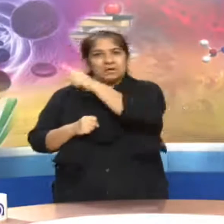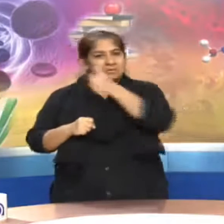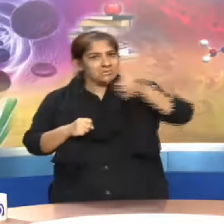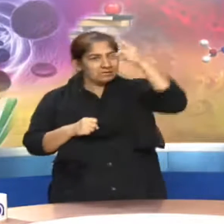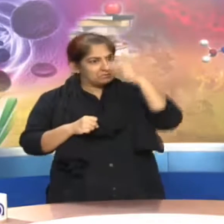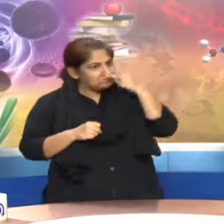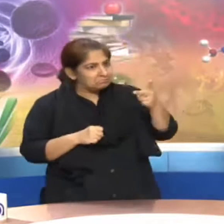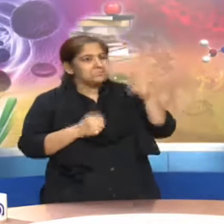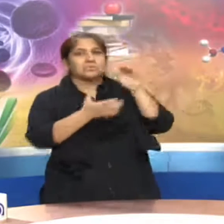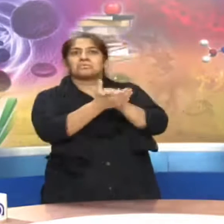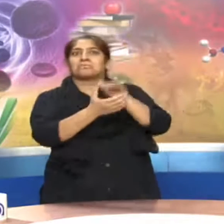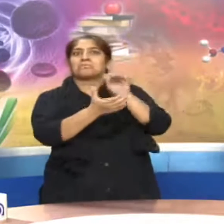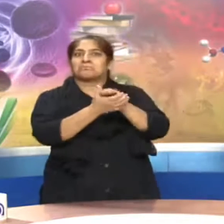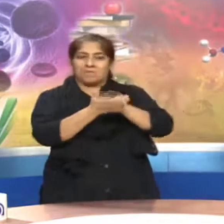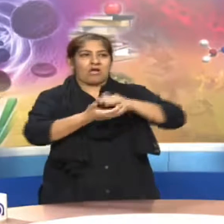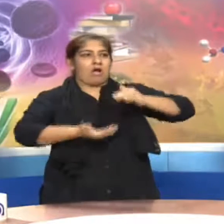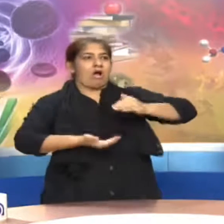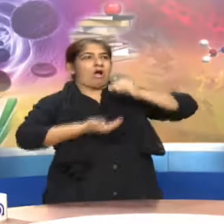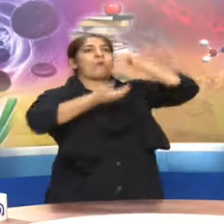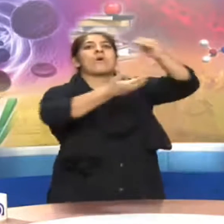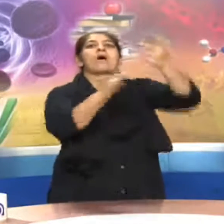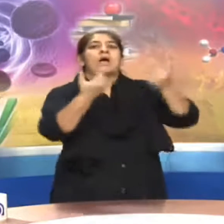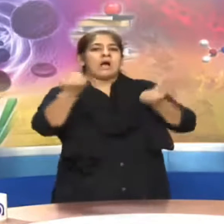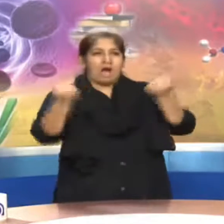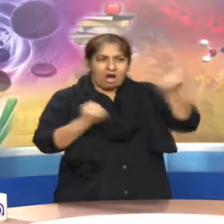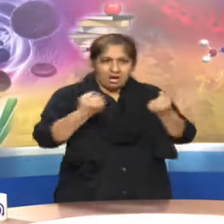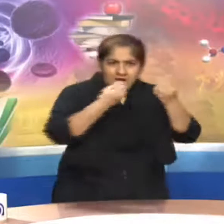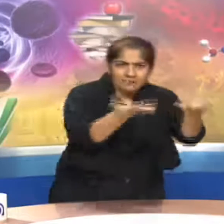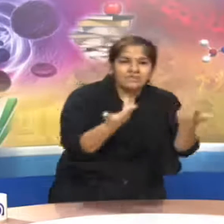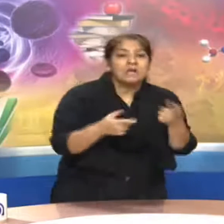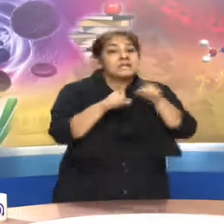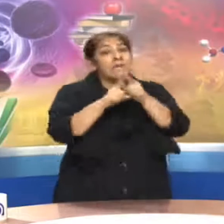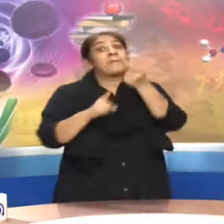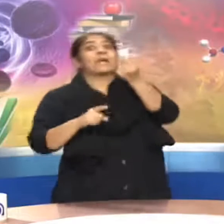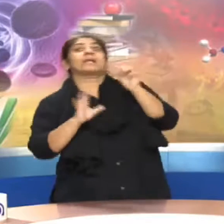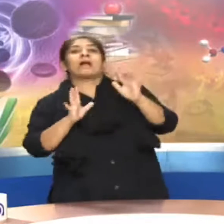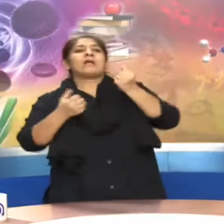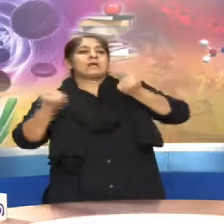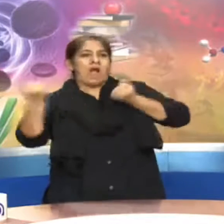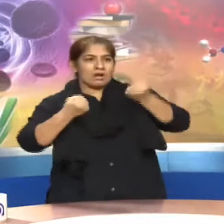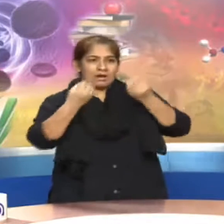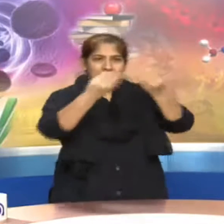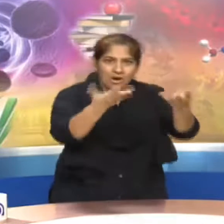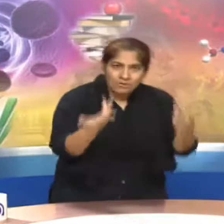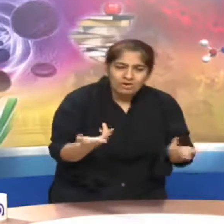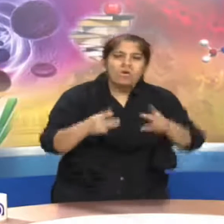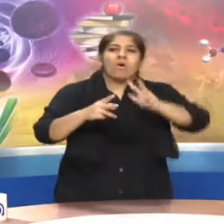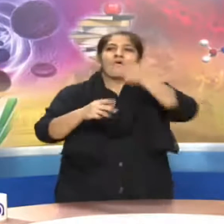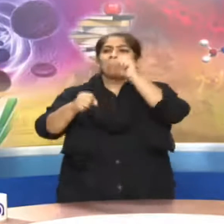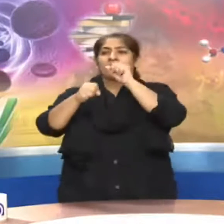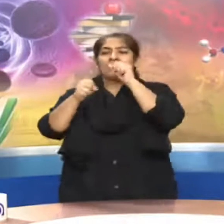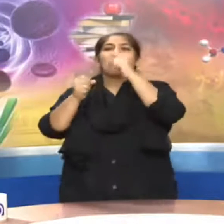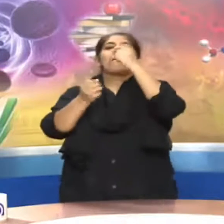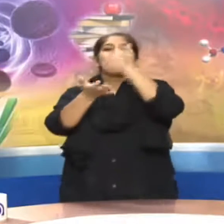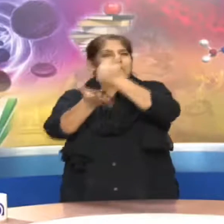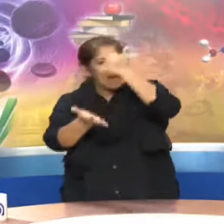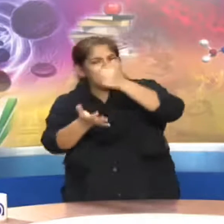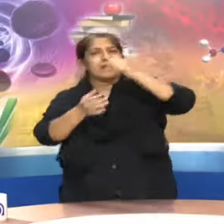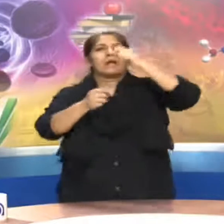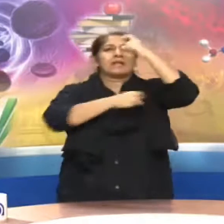hard and the boss is really appreciating me and gives me some reward in form of